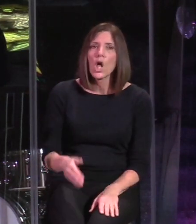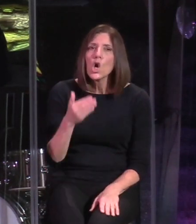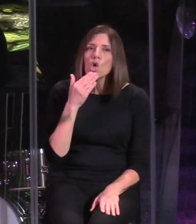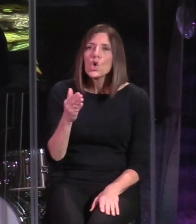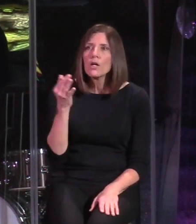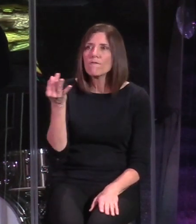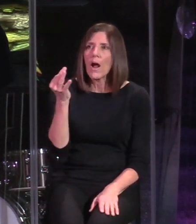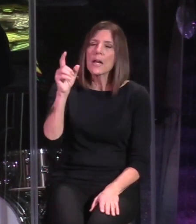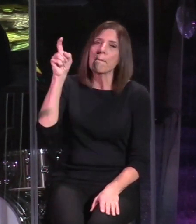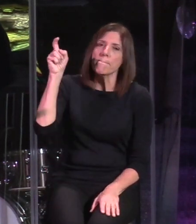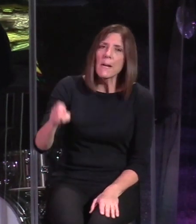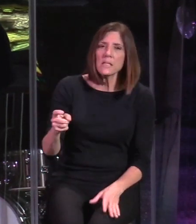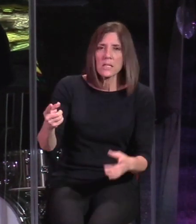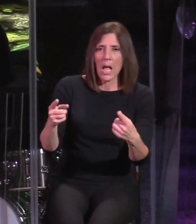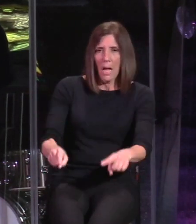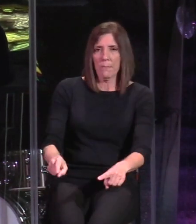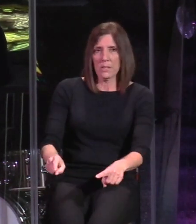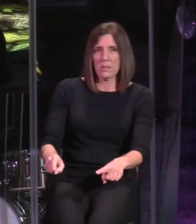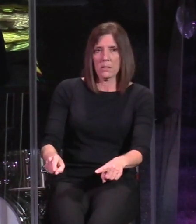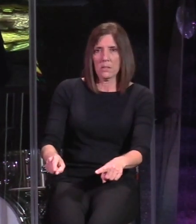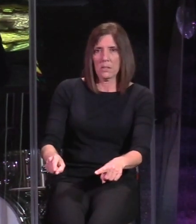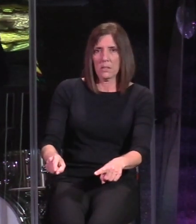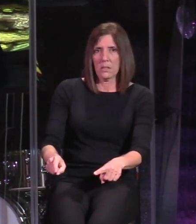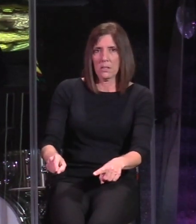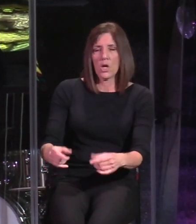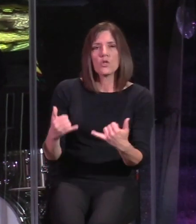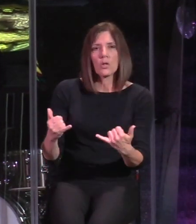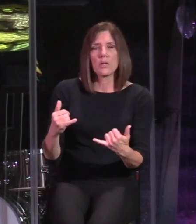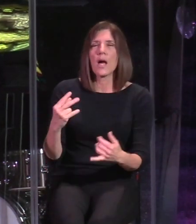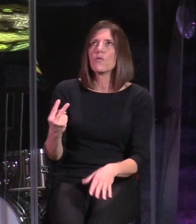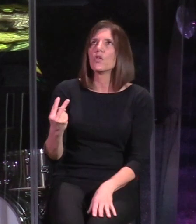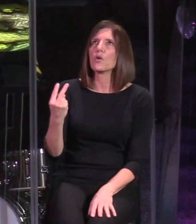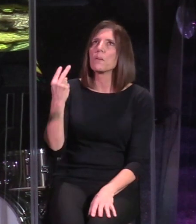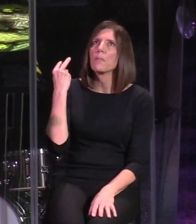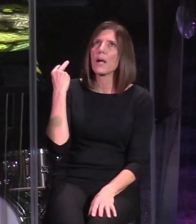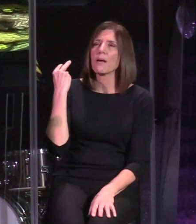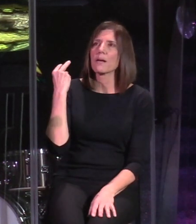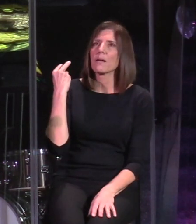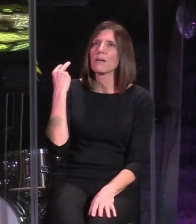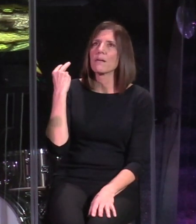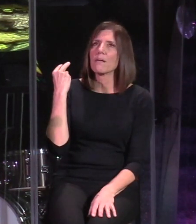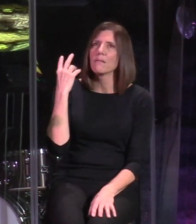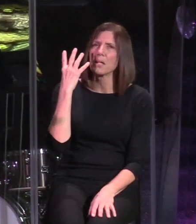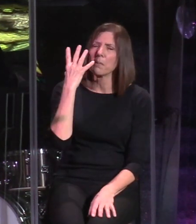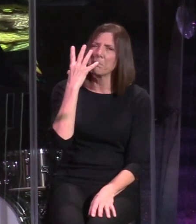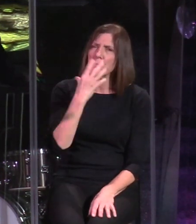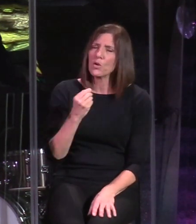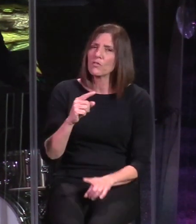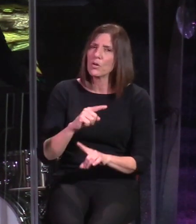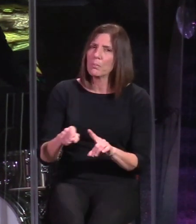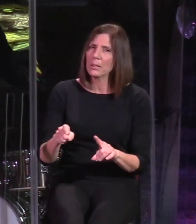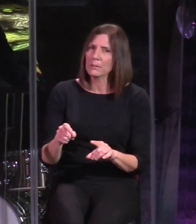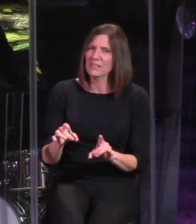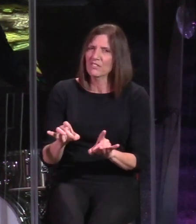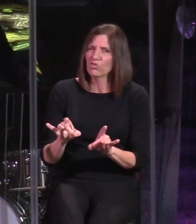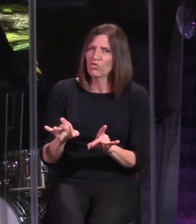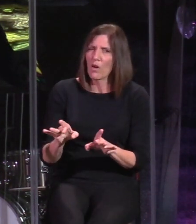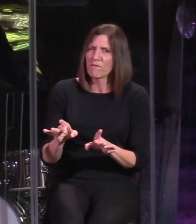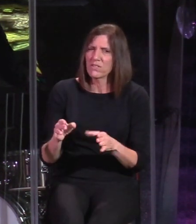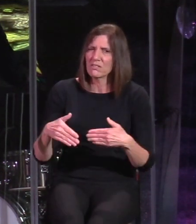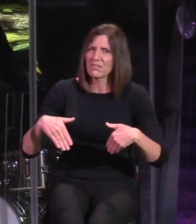happen. And so as we reflect on the beautiful yet gruesome sacrifice of our Lord